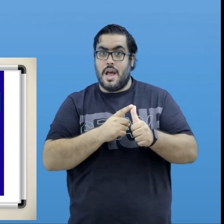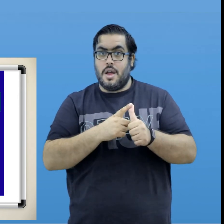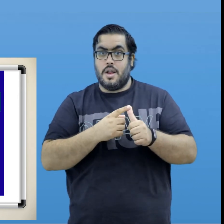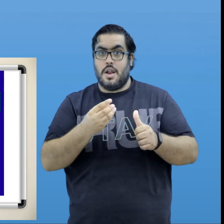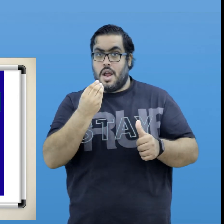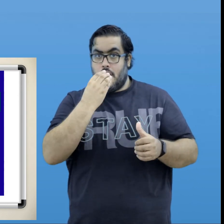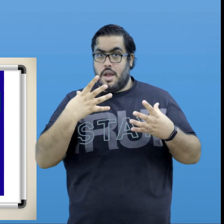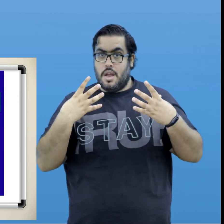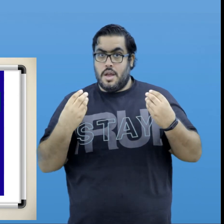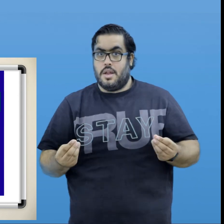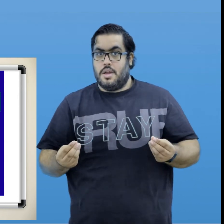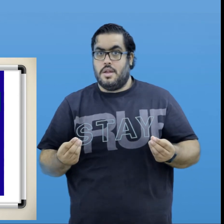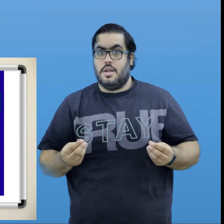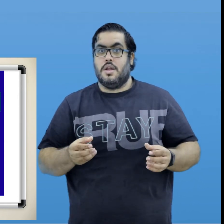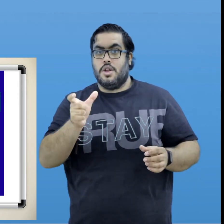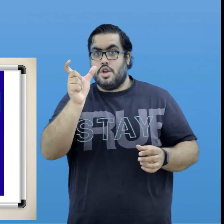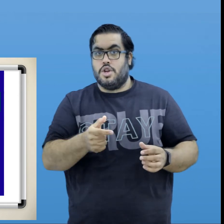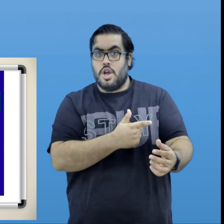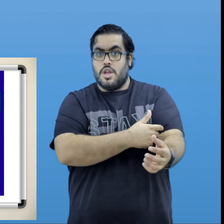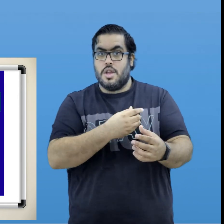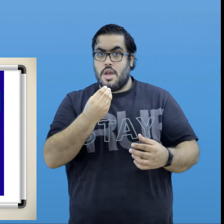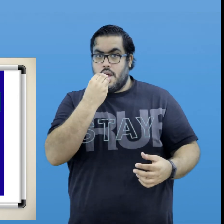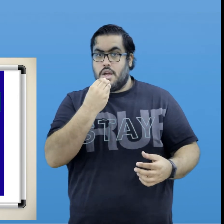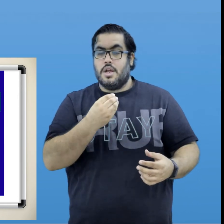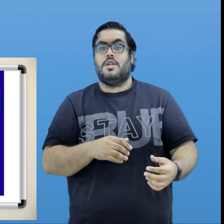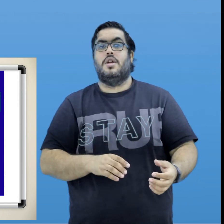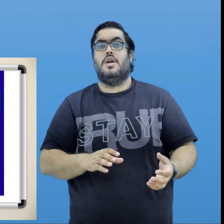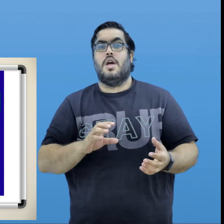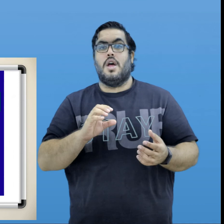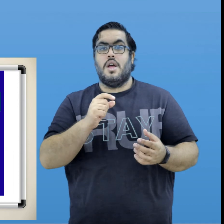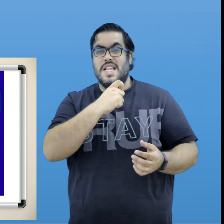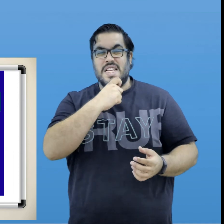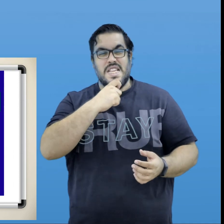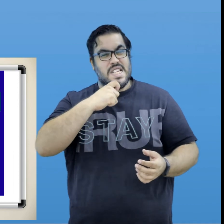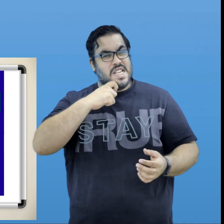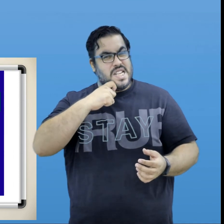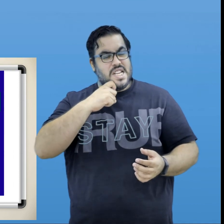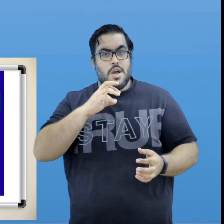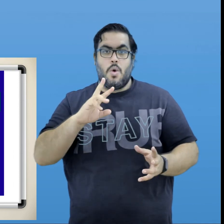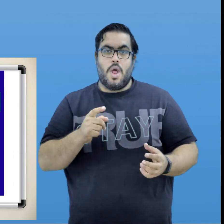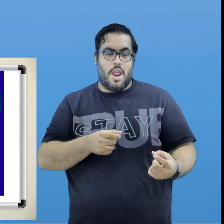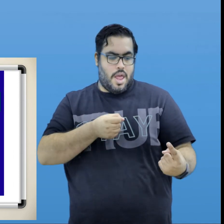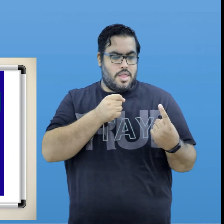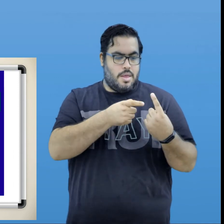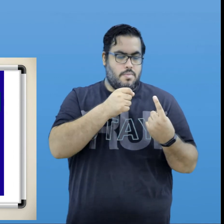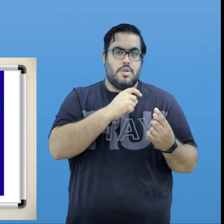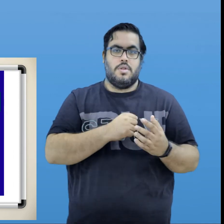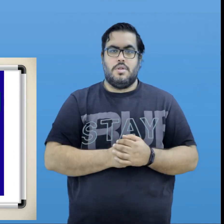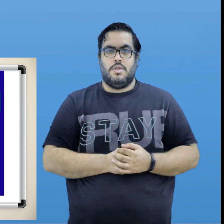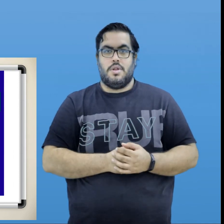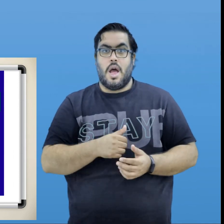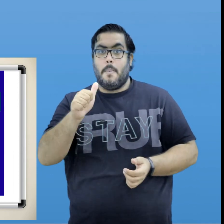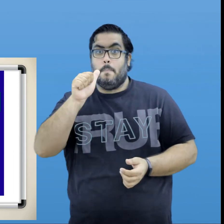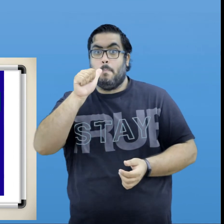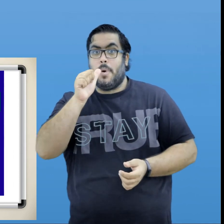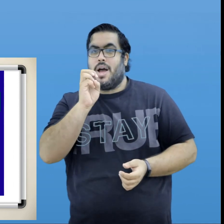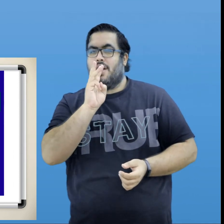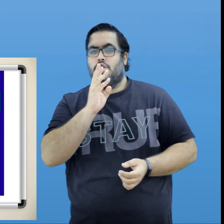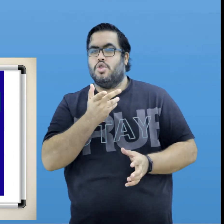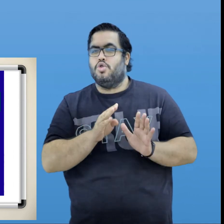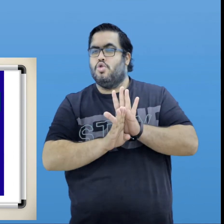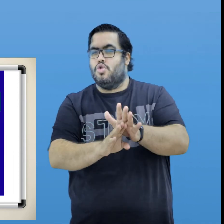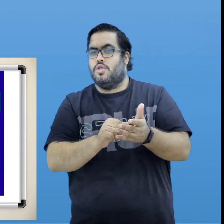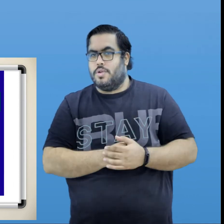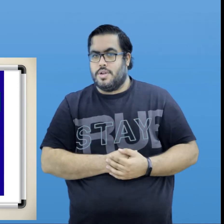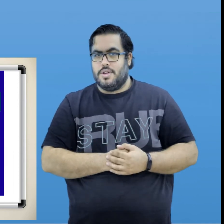Nutrients, nutrition, dietitian, dehydration, or stimulant. We have the keywords right there. We have drinking, water, and